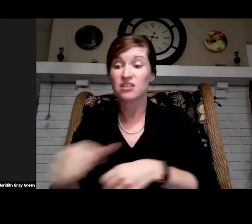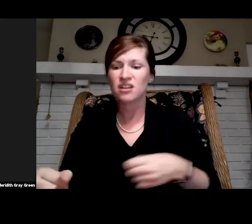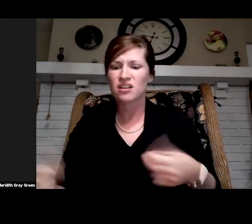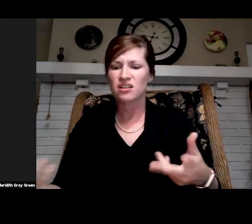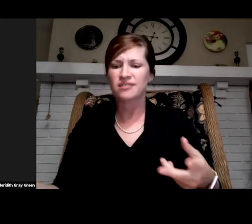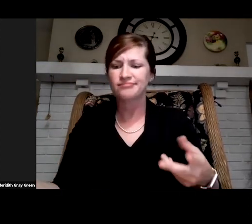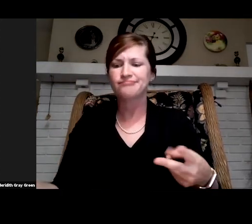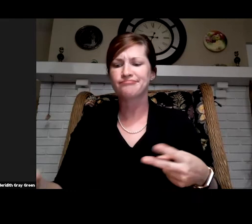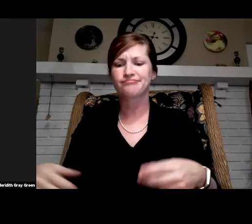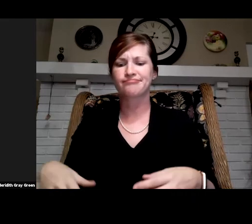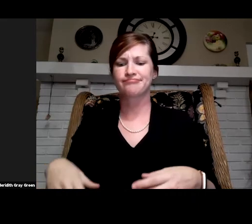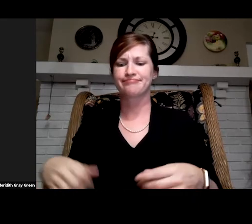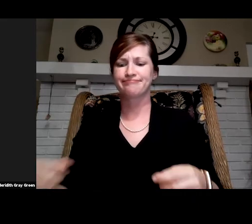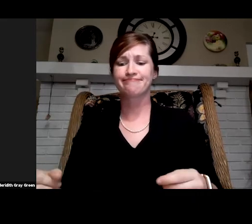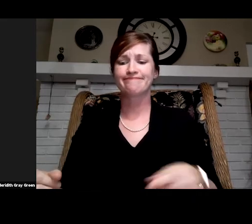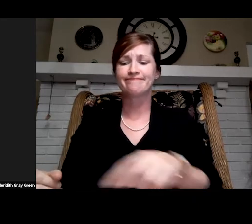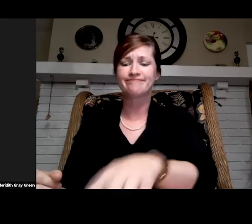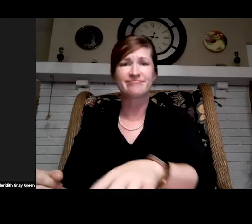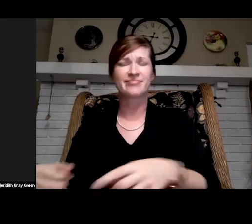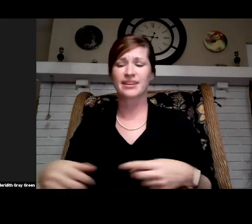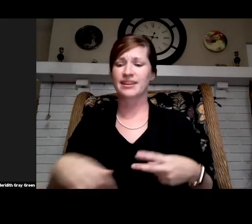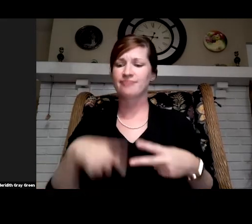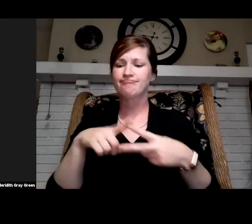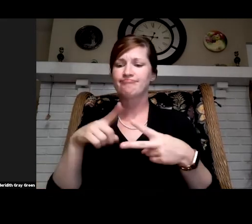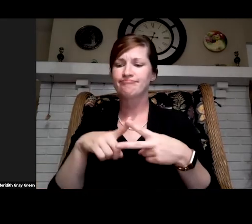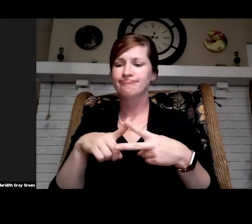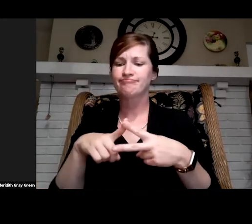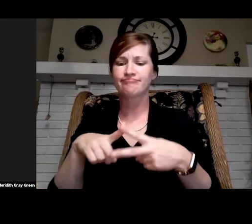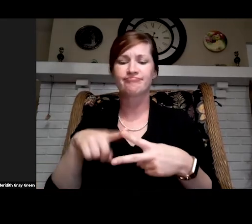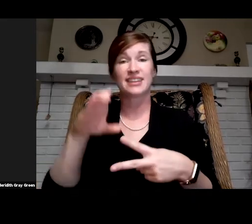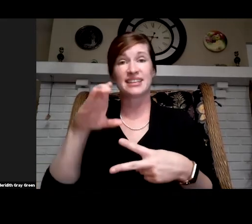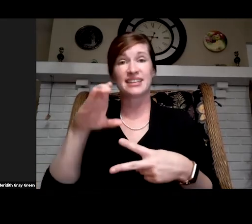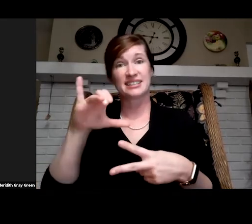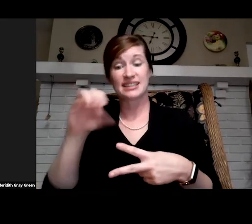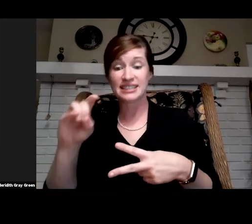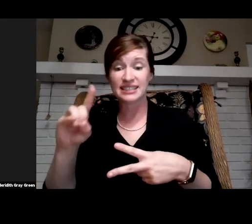the impact on deaf education in America. Consider the 2 schools for the deaf in St. Louis.